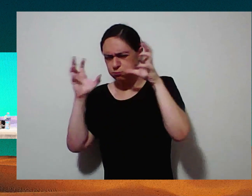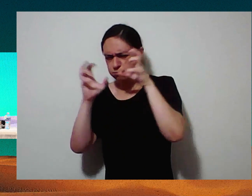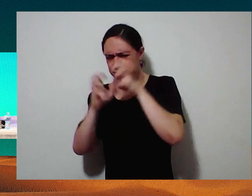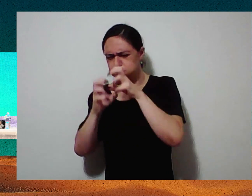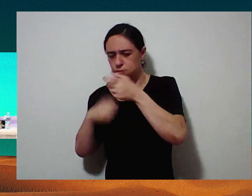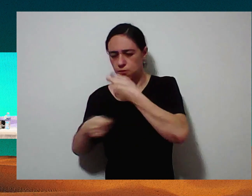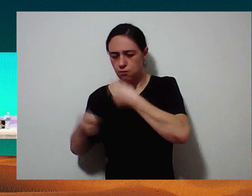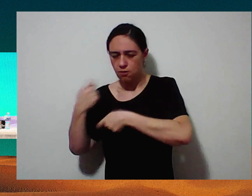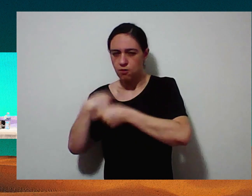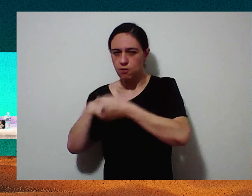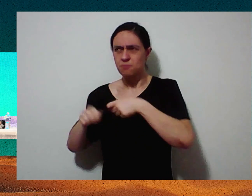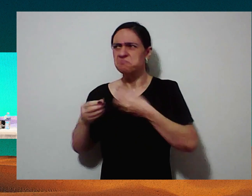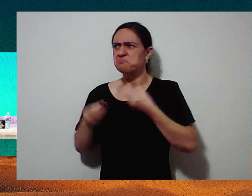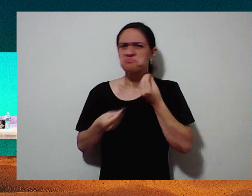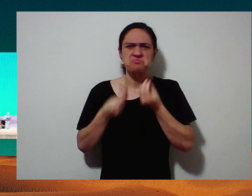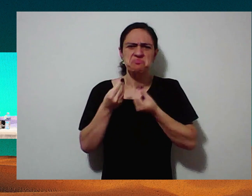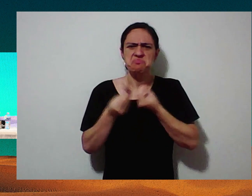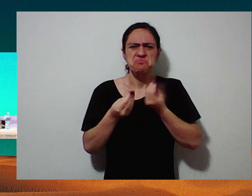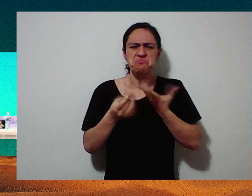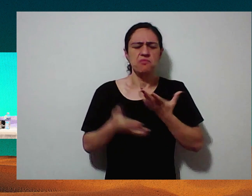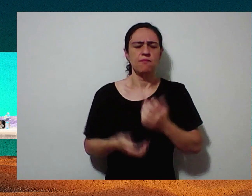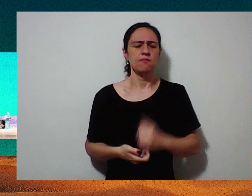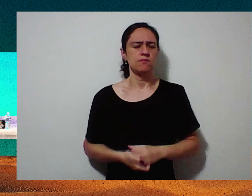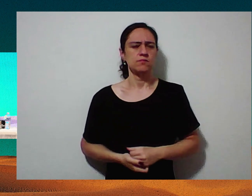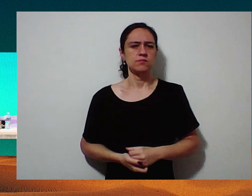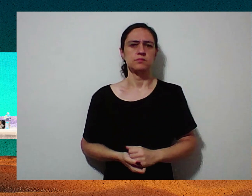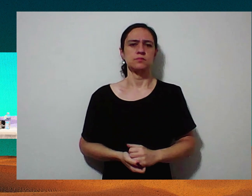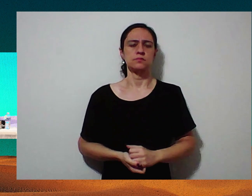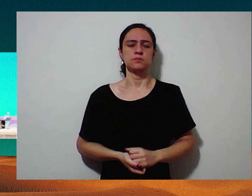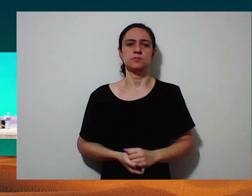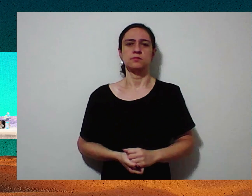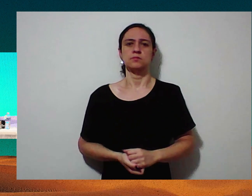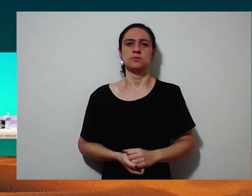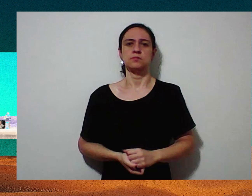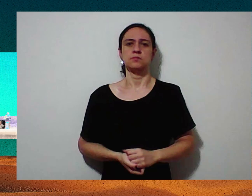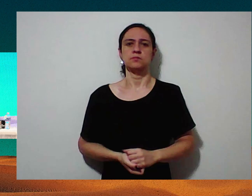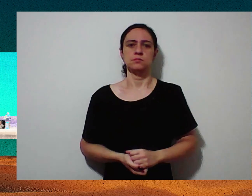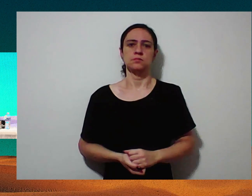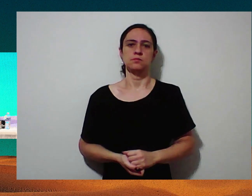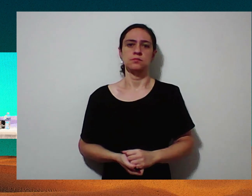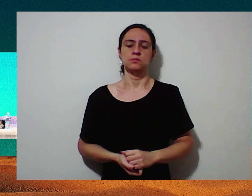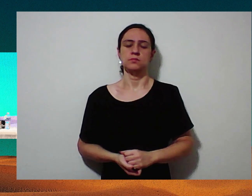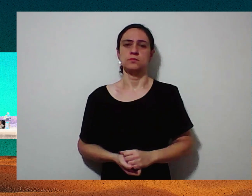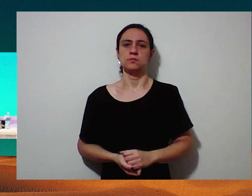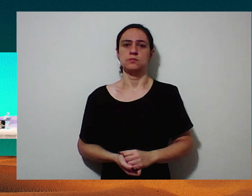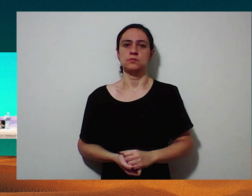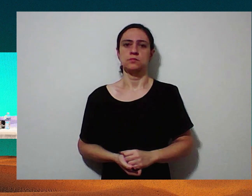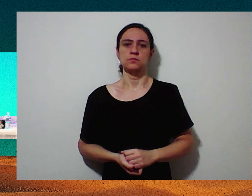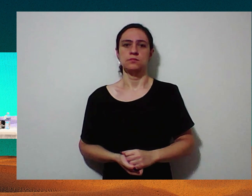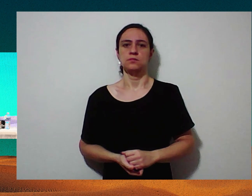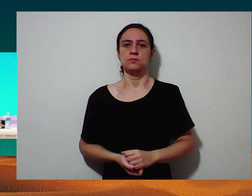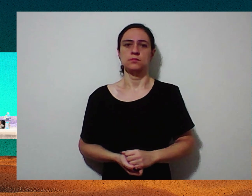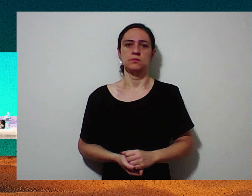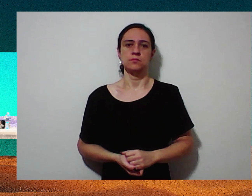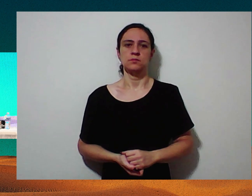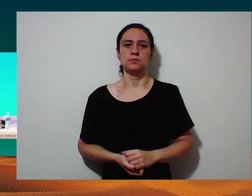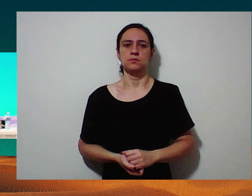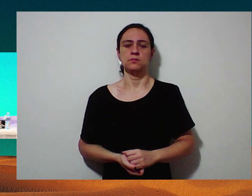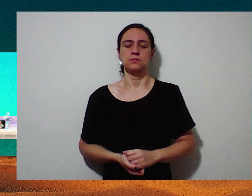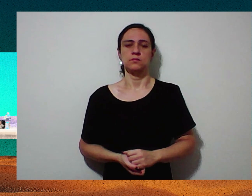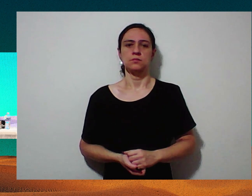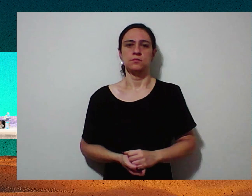world. dominam? And how do they control, rule? Será que é porque os príncipes,